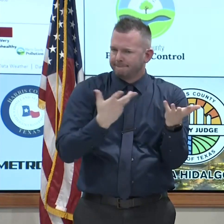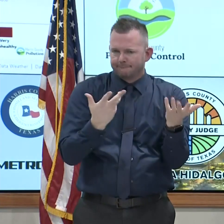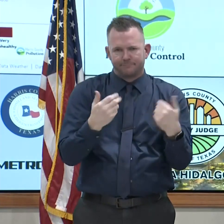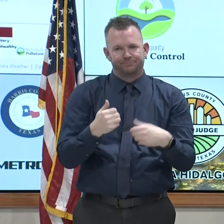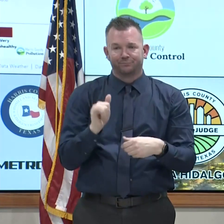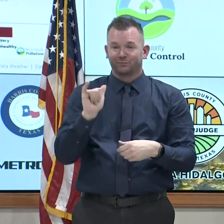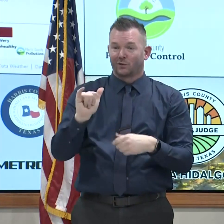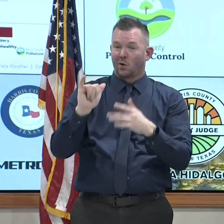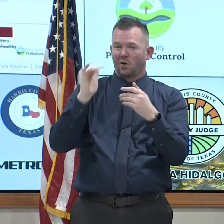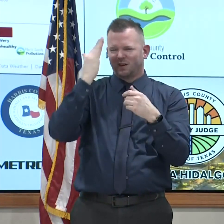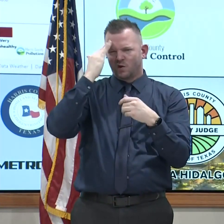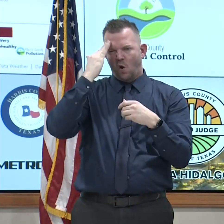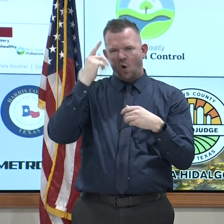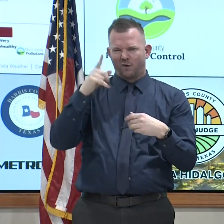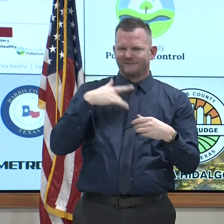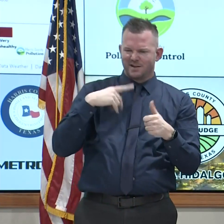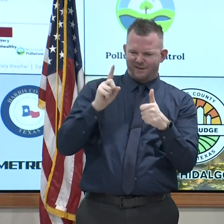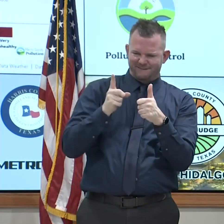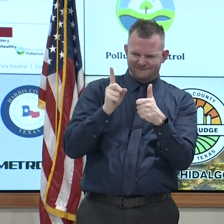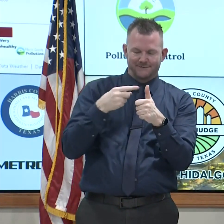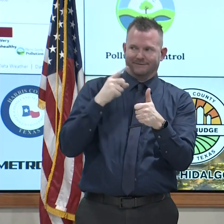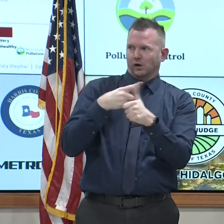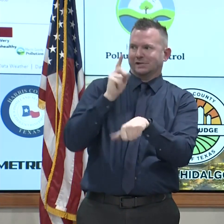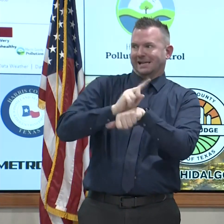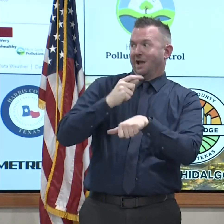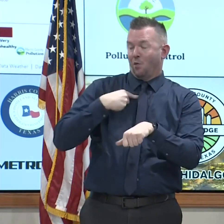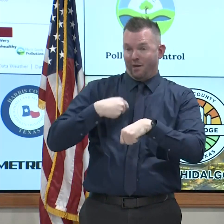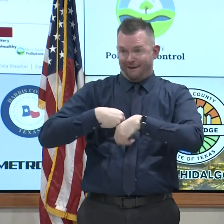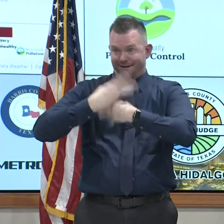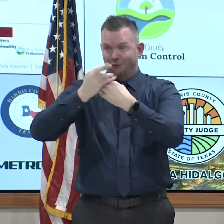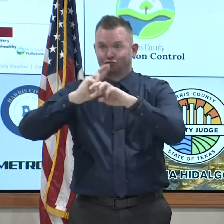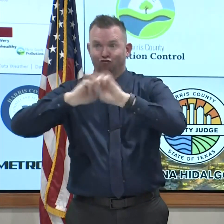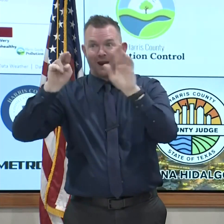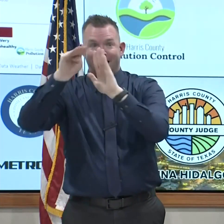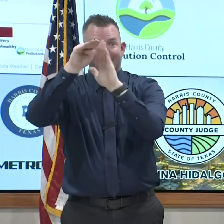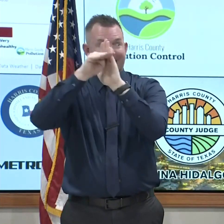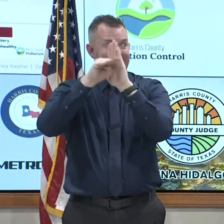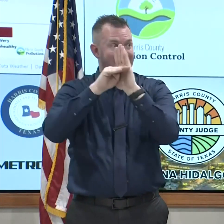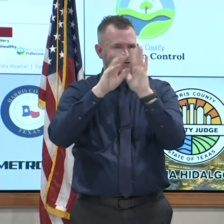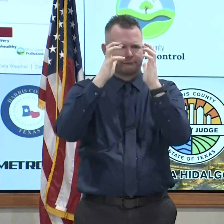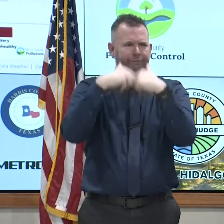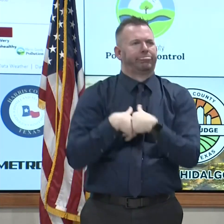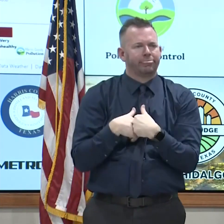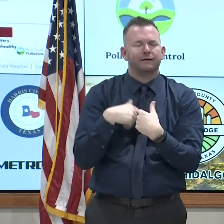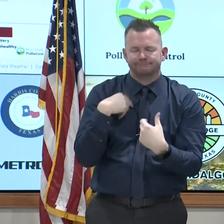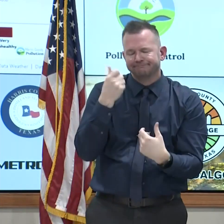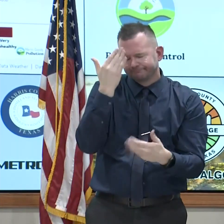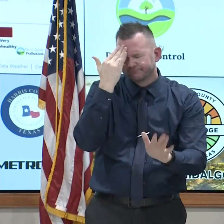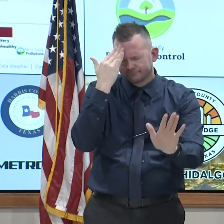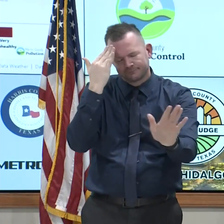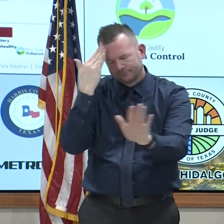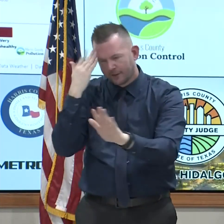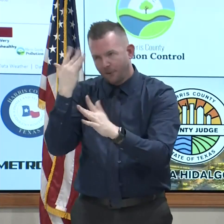because you get a lot of people trying to register at the same time. But now that the registration has